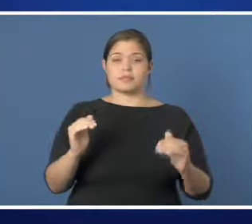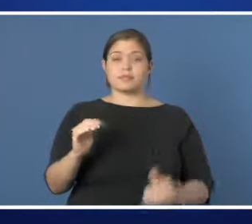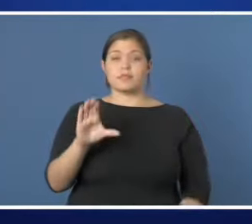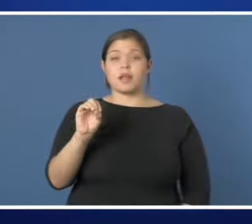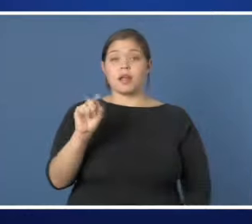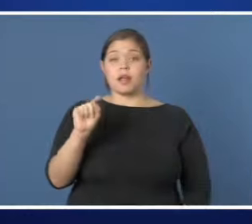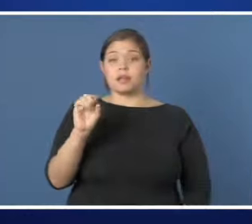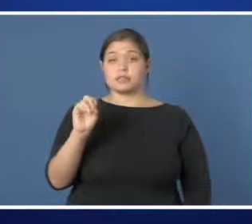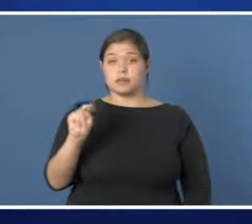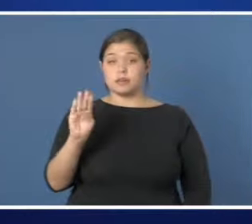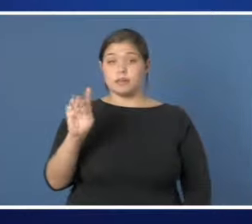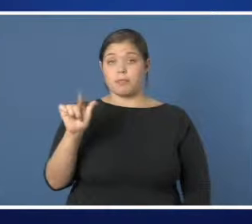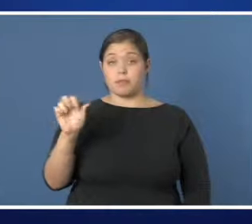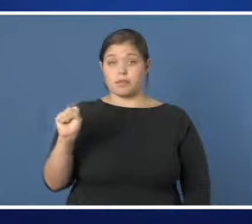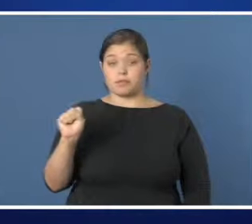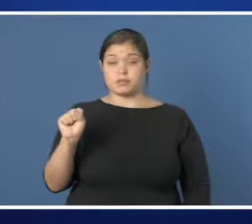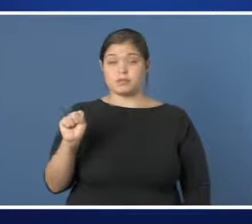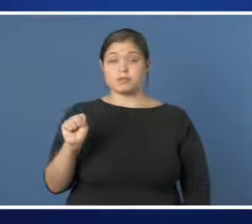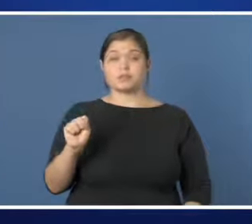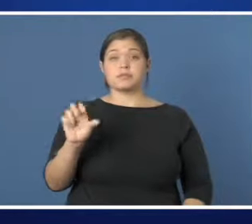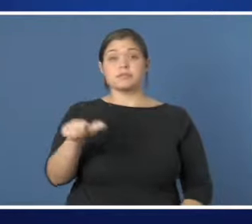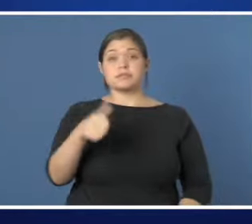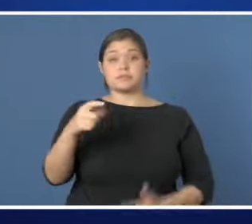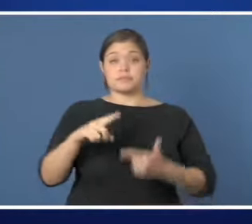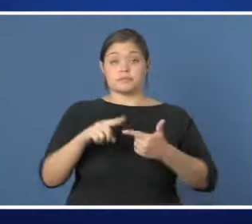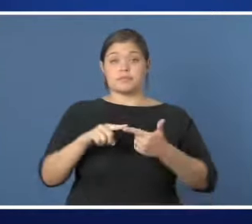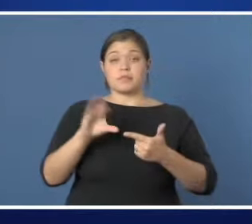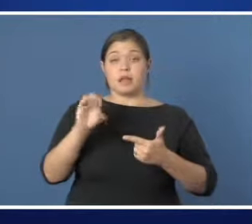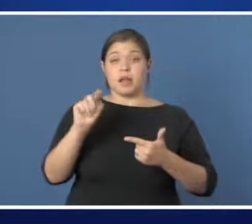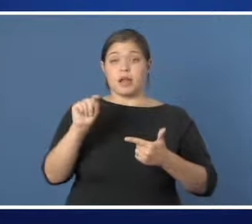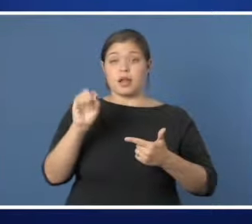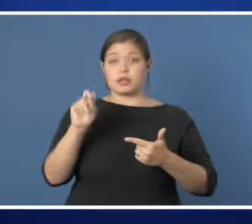cotton balls, cotton swabs,